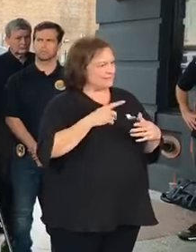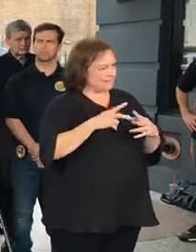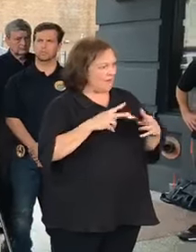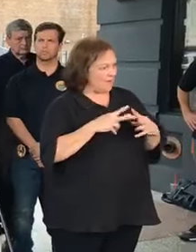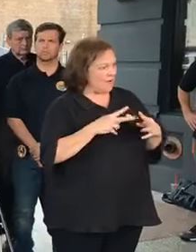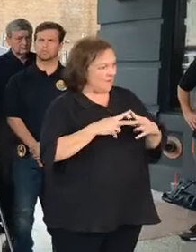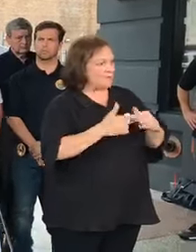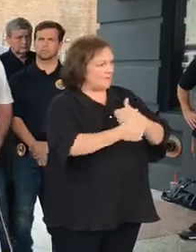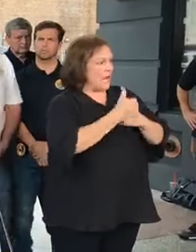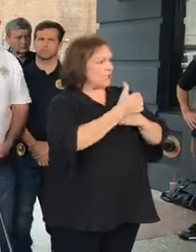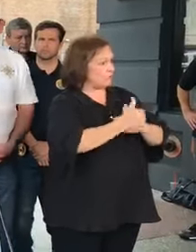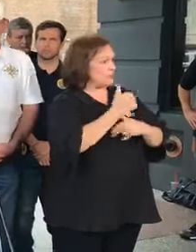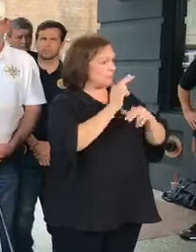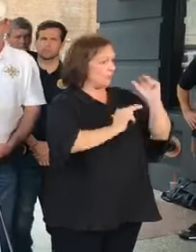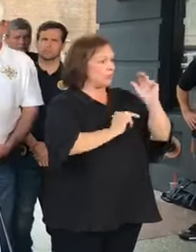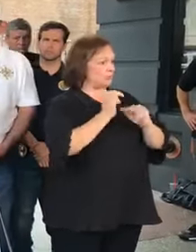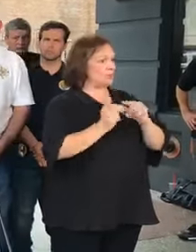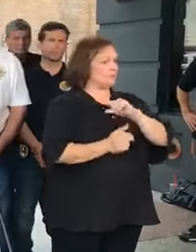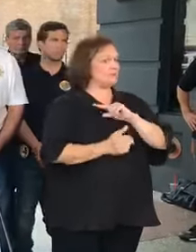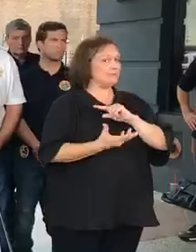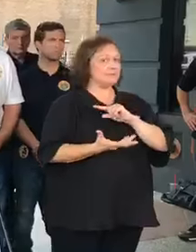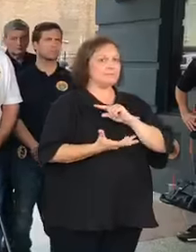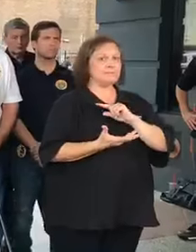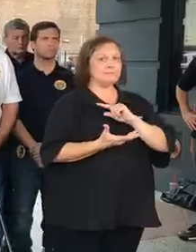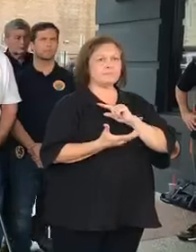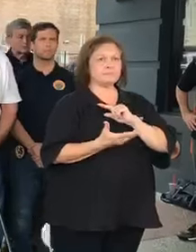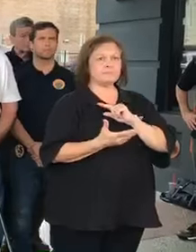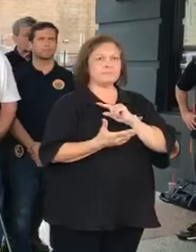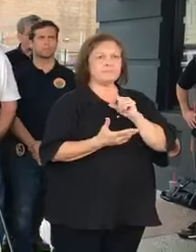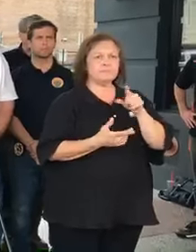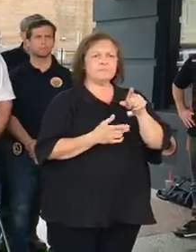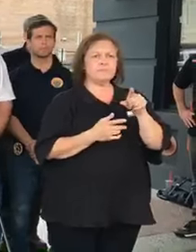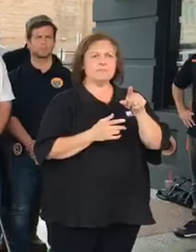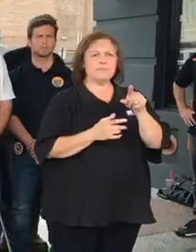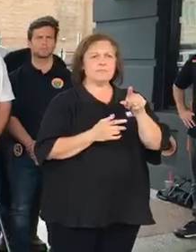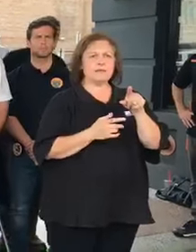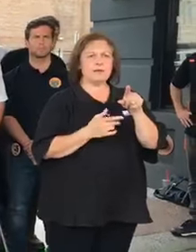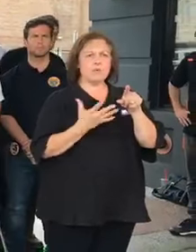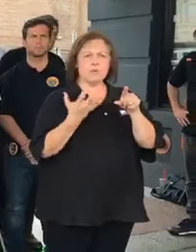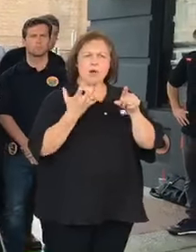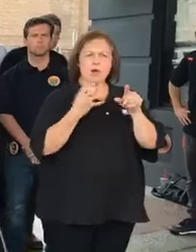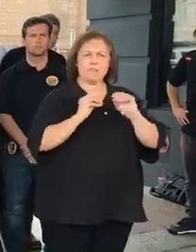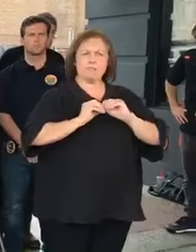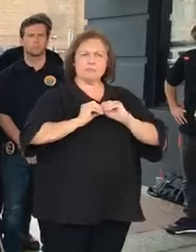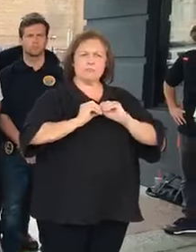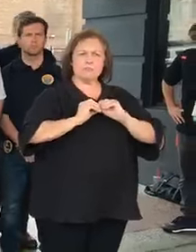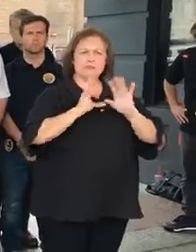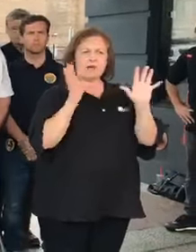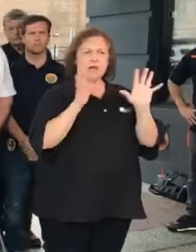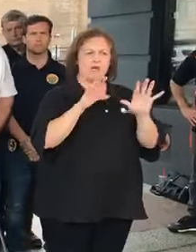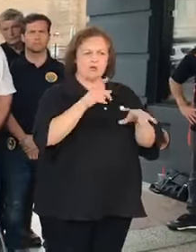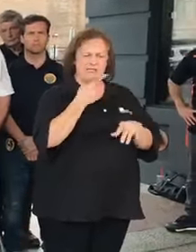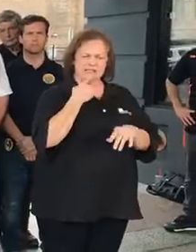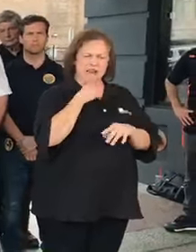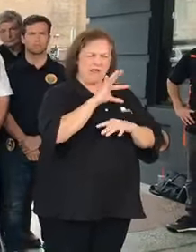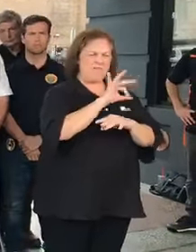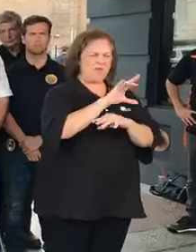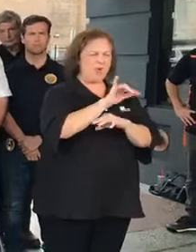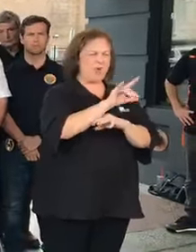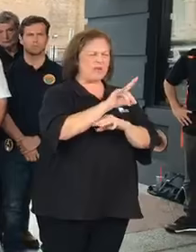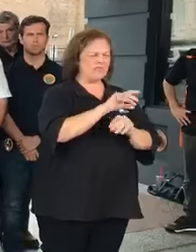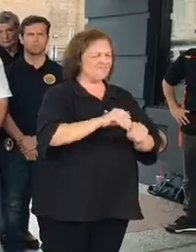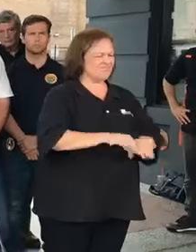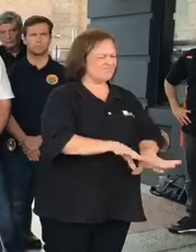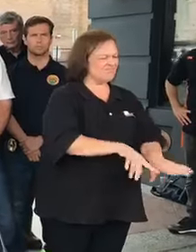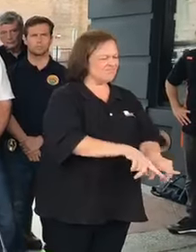dangerous building. Fonse? I just wanted to clarify on the fluids that were found